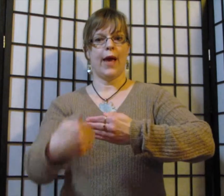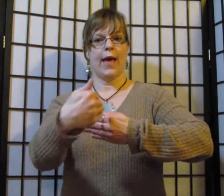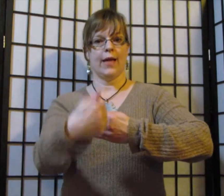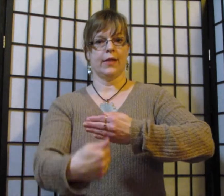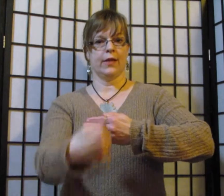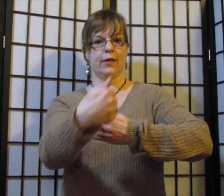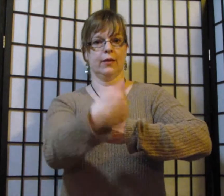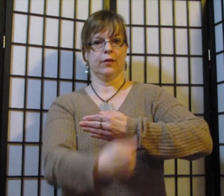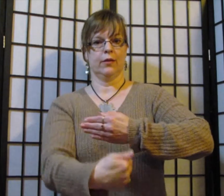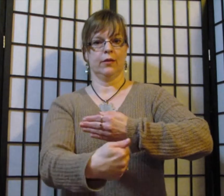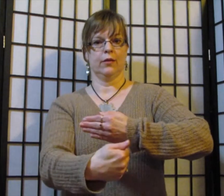Bread.